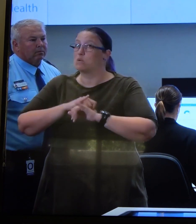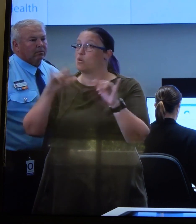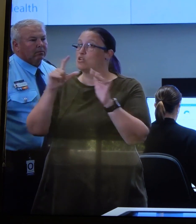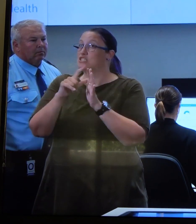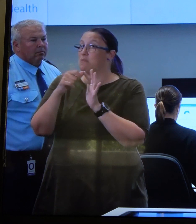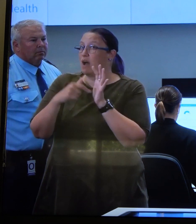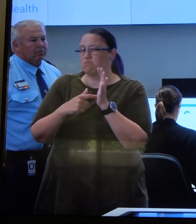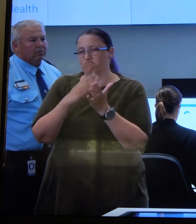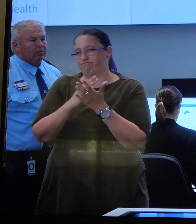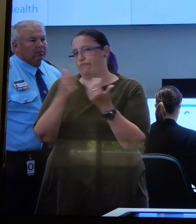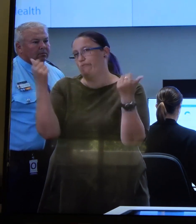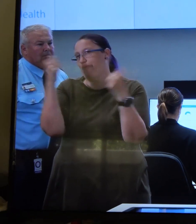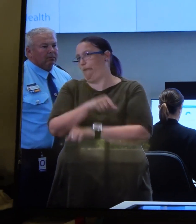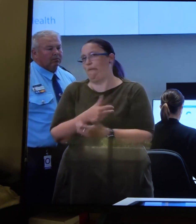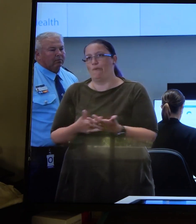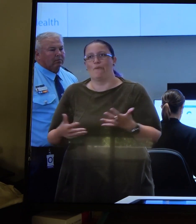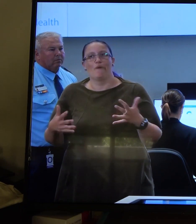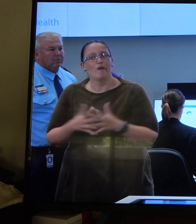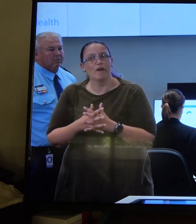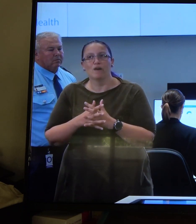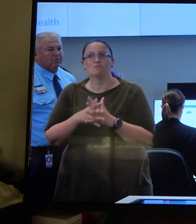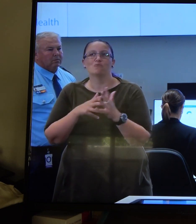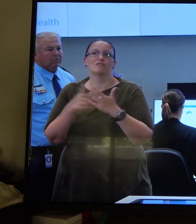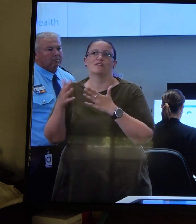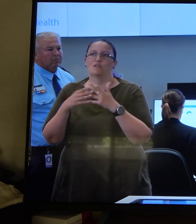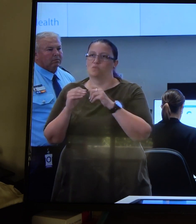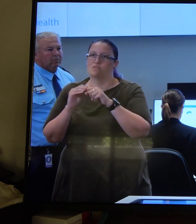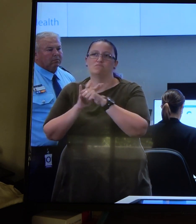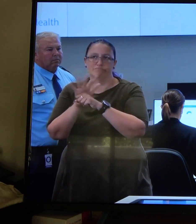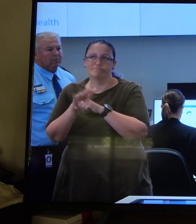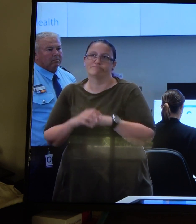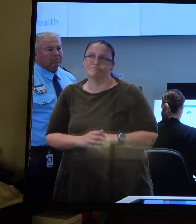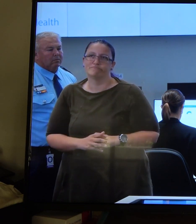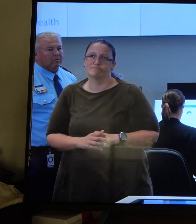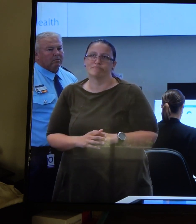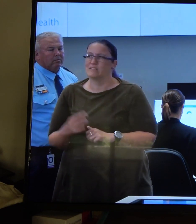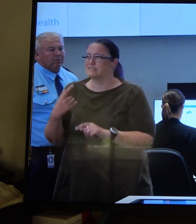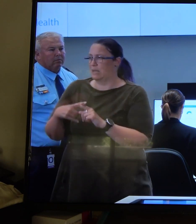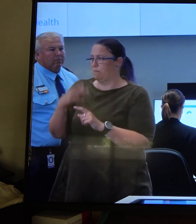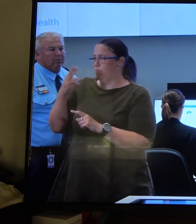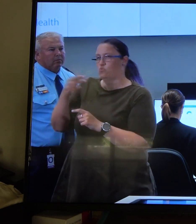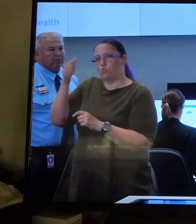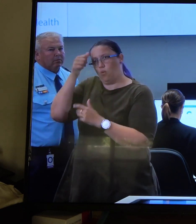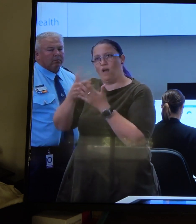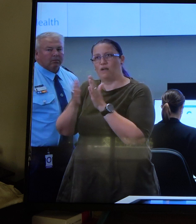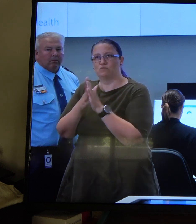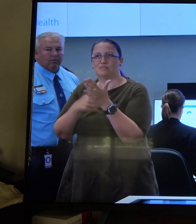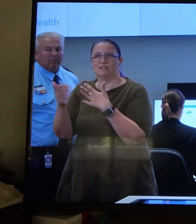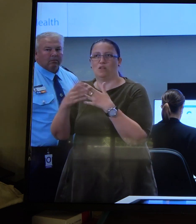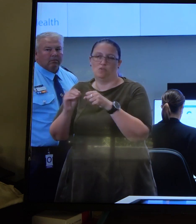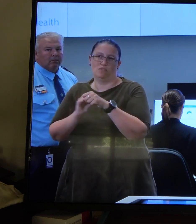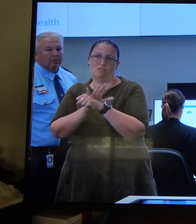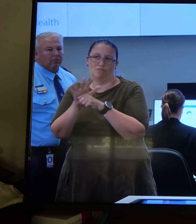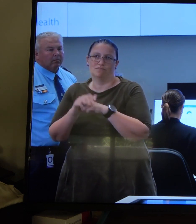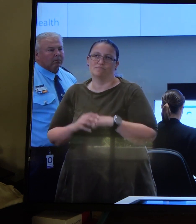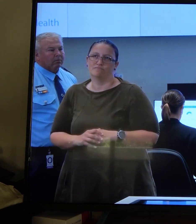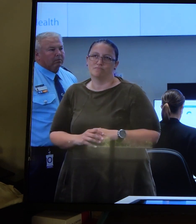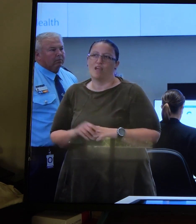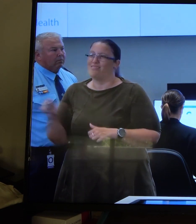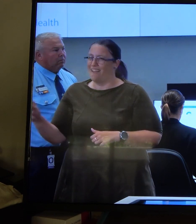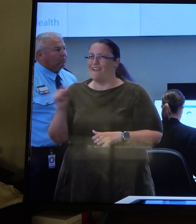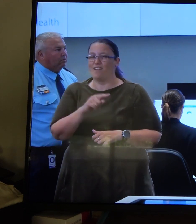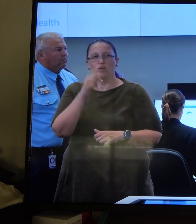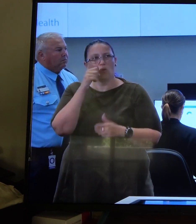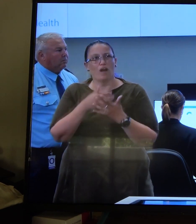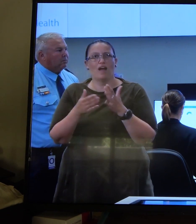extremely well versed and extremely competent in how to safely work with people who perhaps have